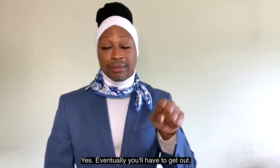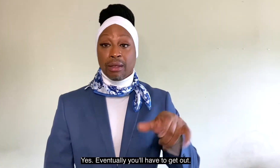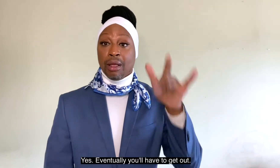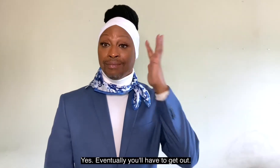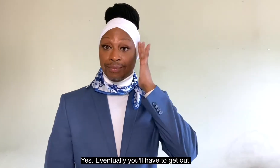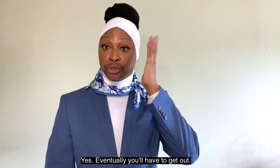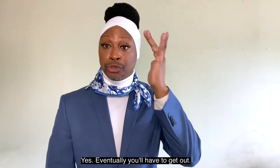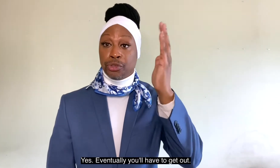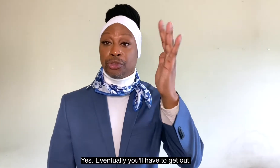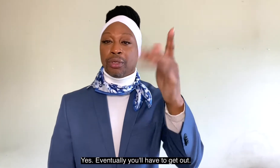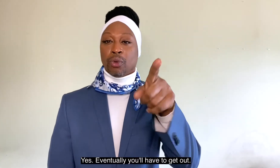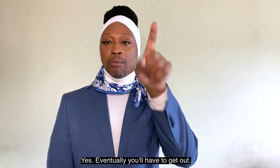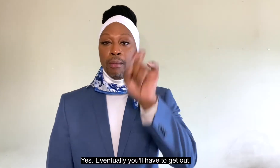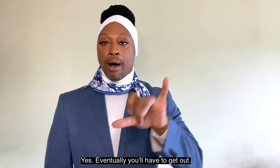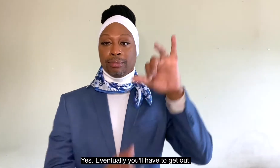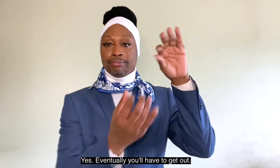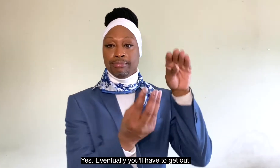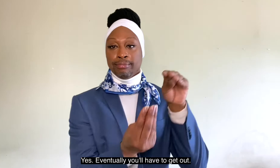Yes. Eventually you'll have to get out.